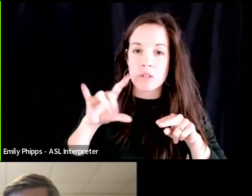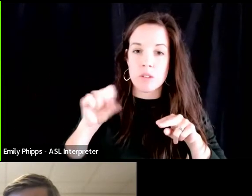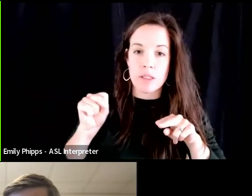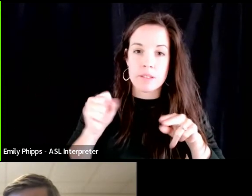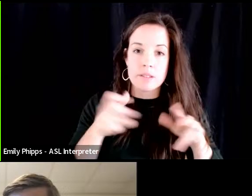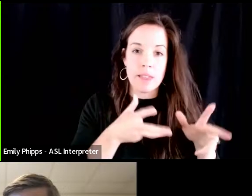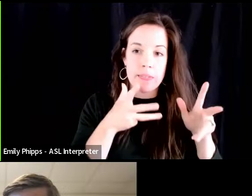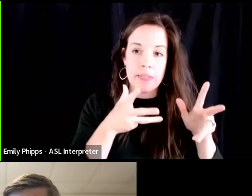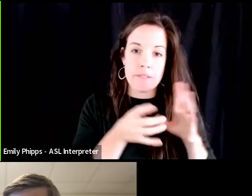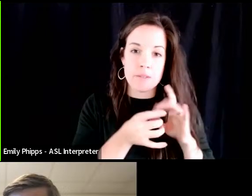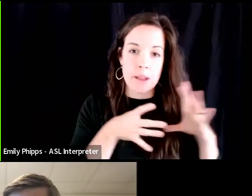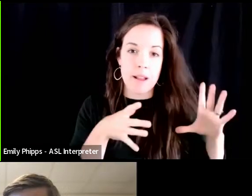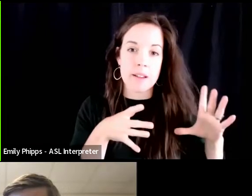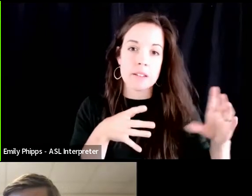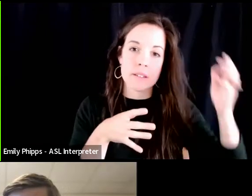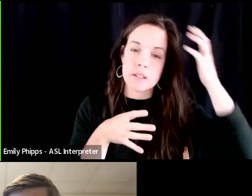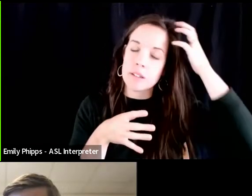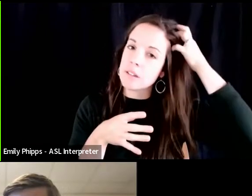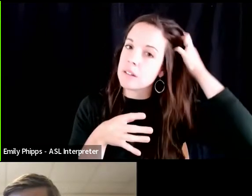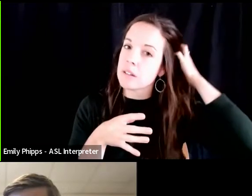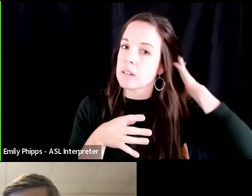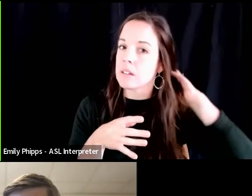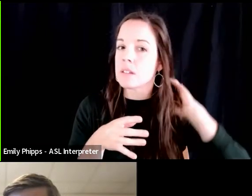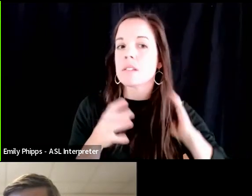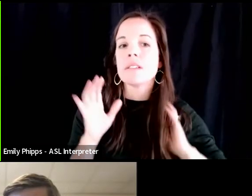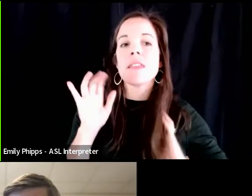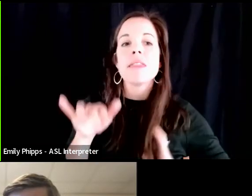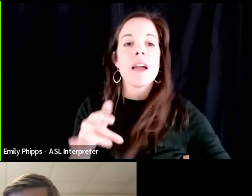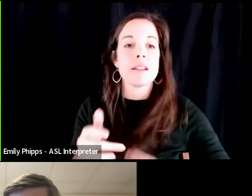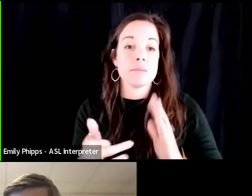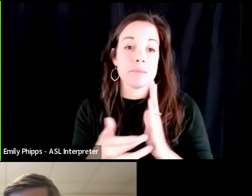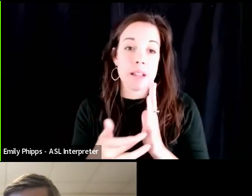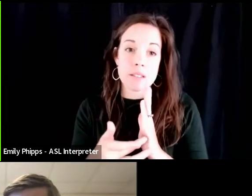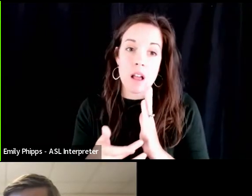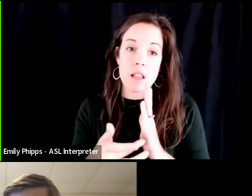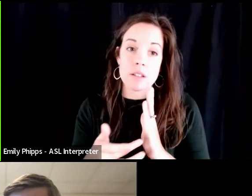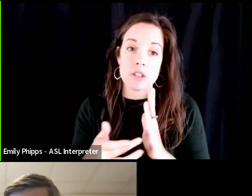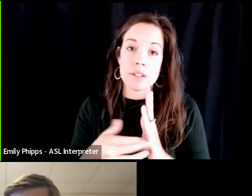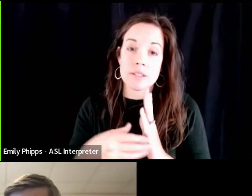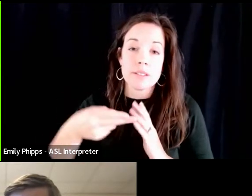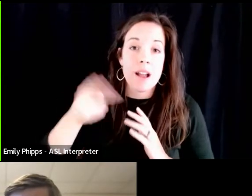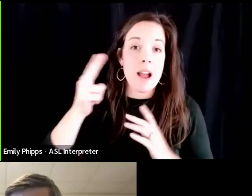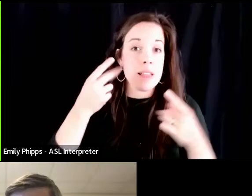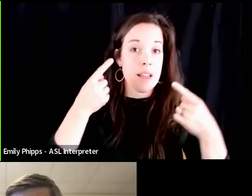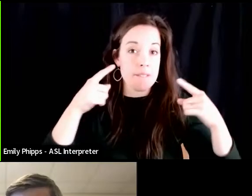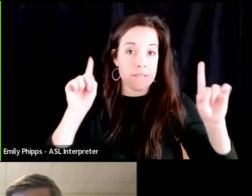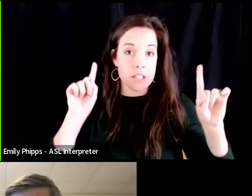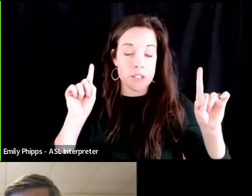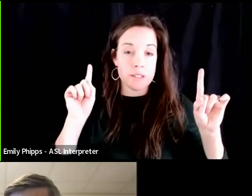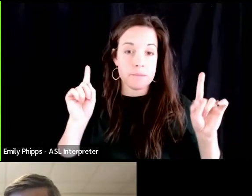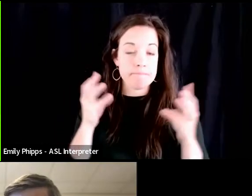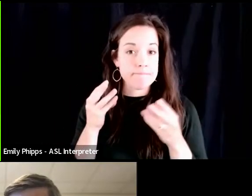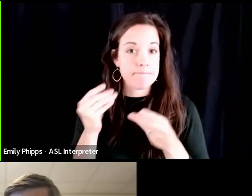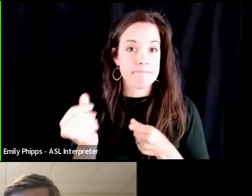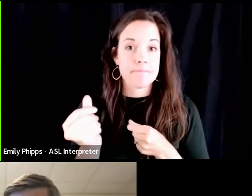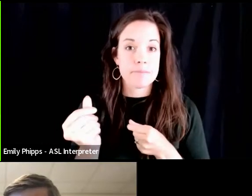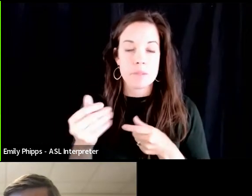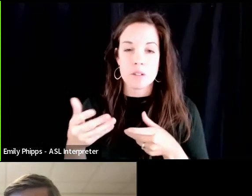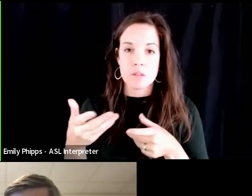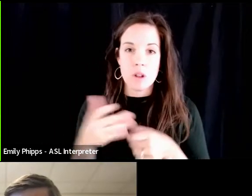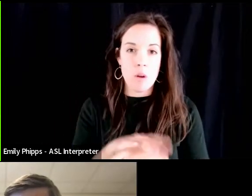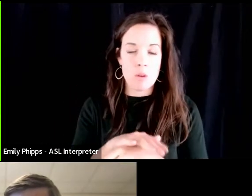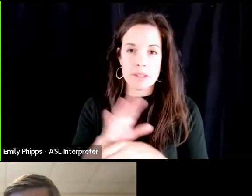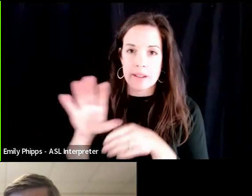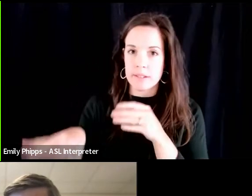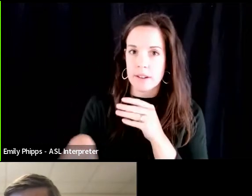behind. And that technology is highly efficient, and there's a whole set of